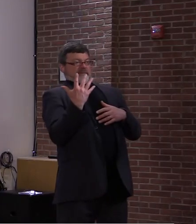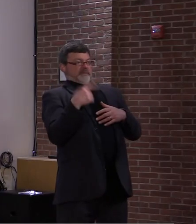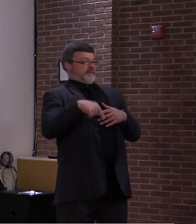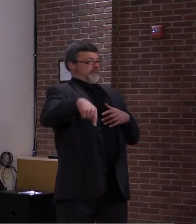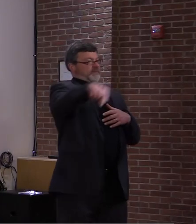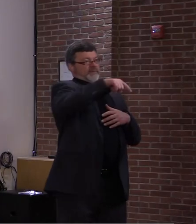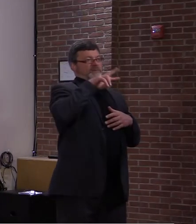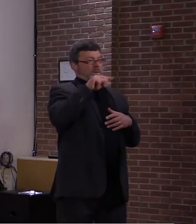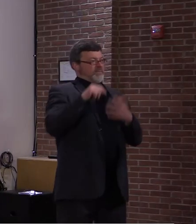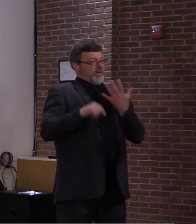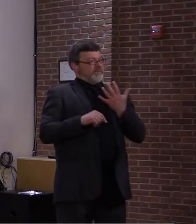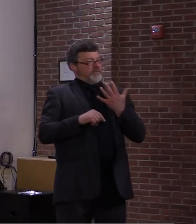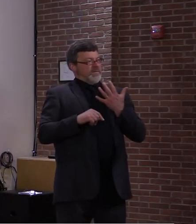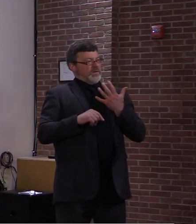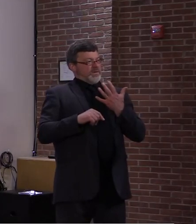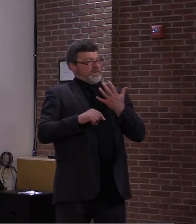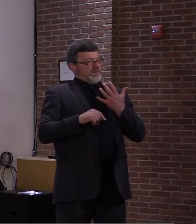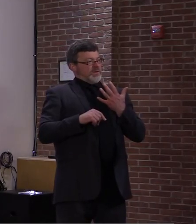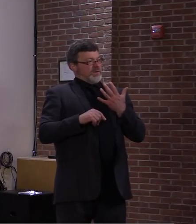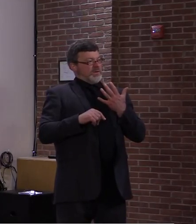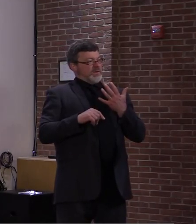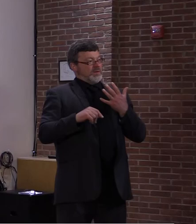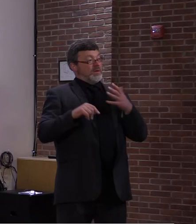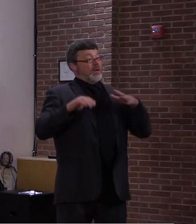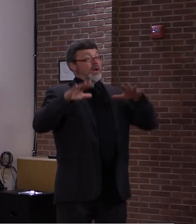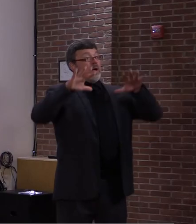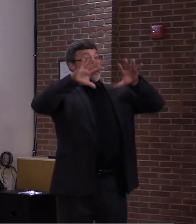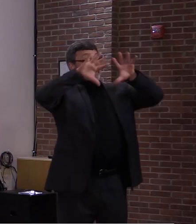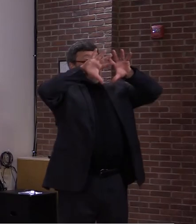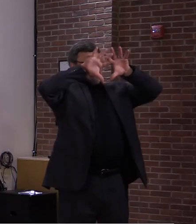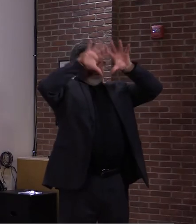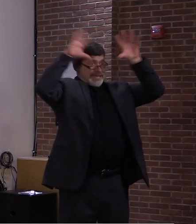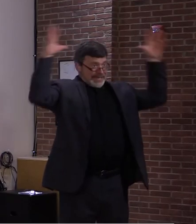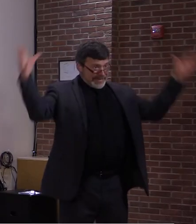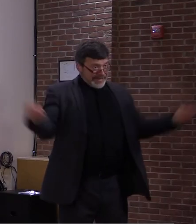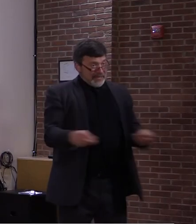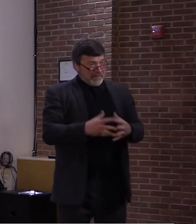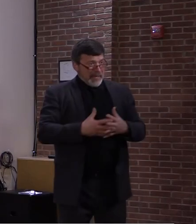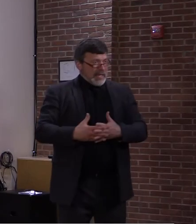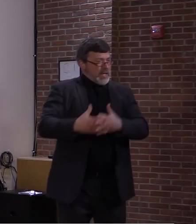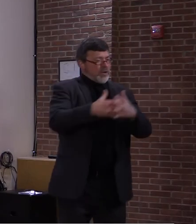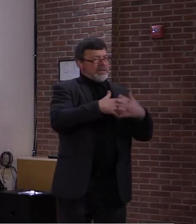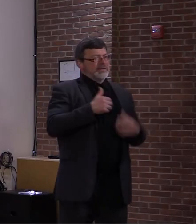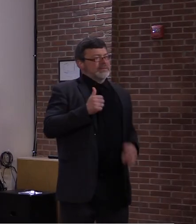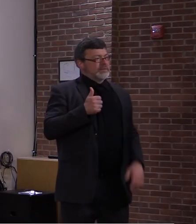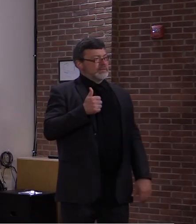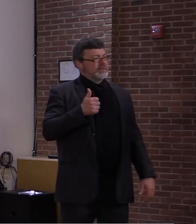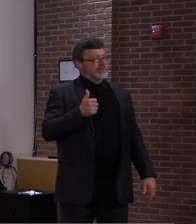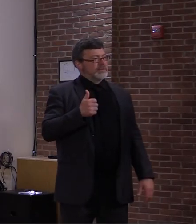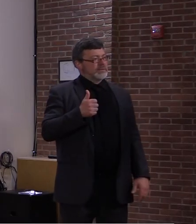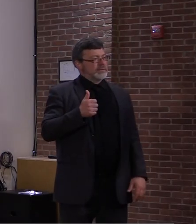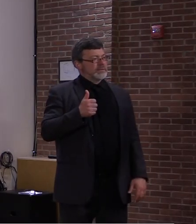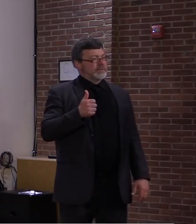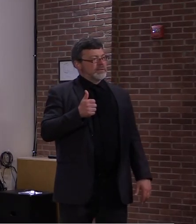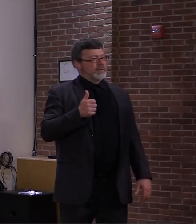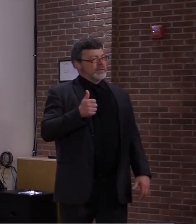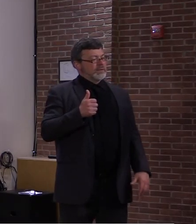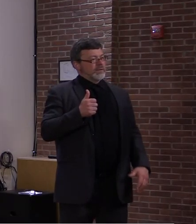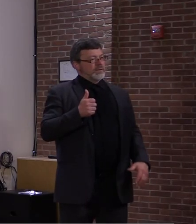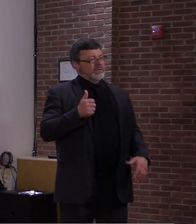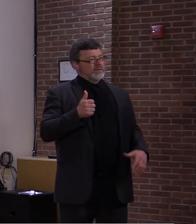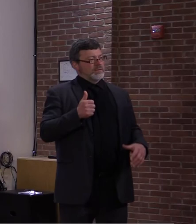10 around the country, 3 other states plus Vermont. So it's not a frequent event, but it is